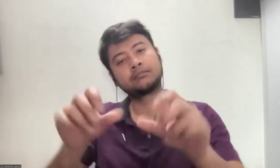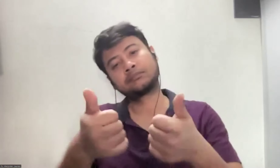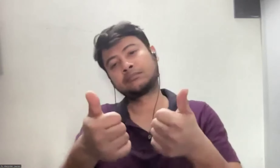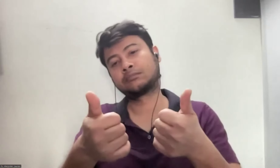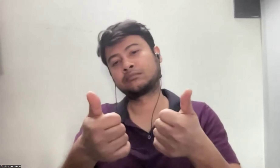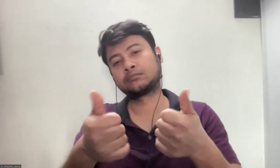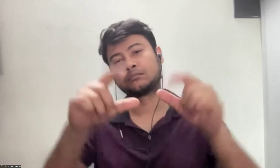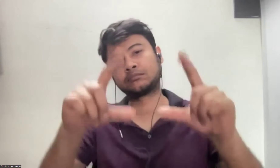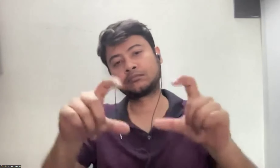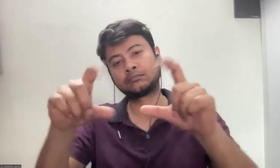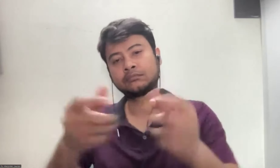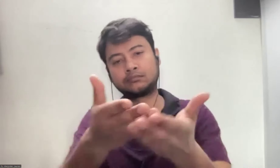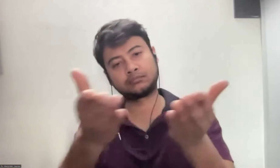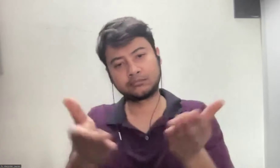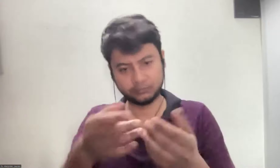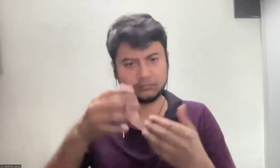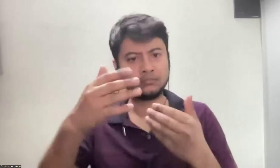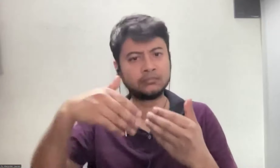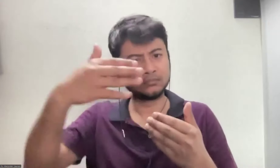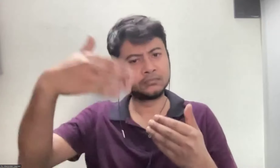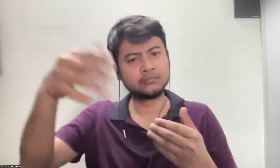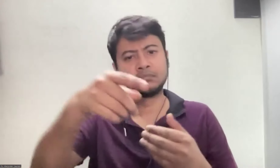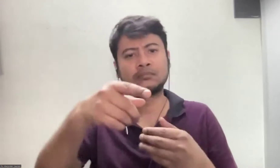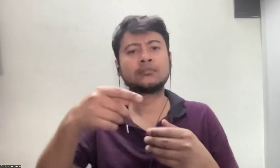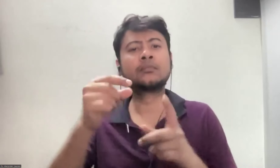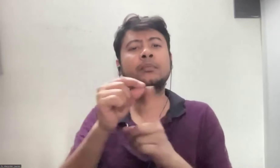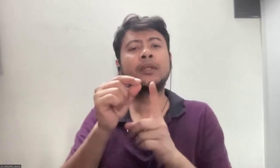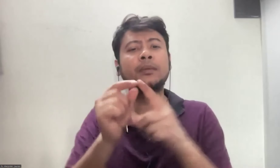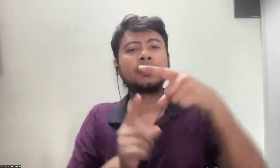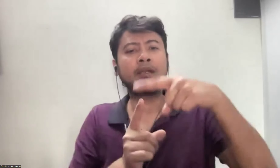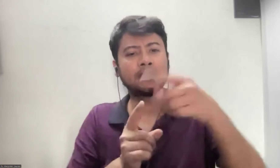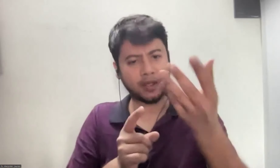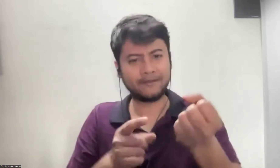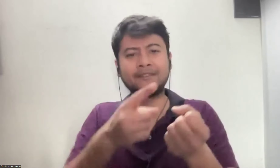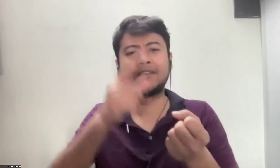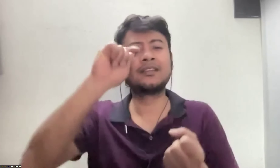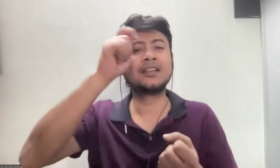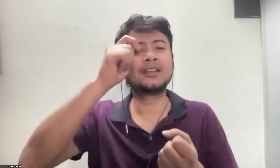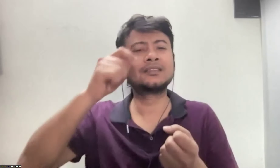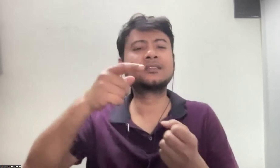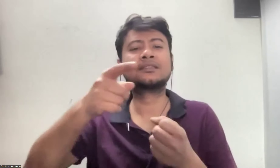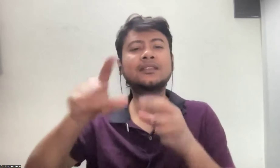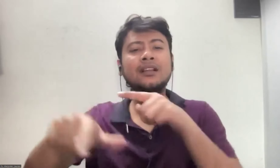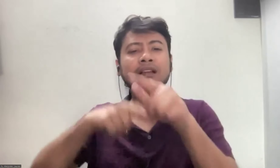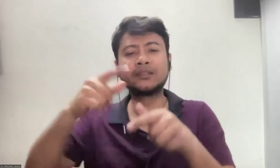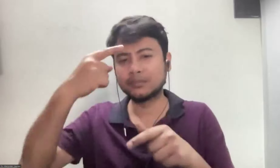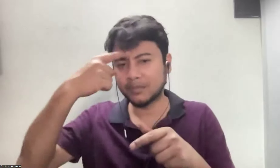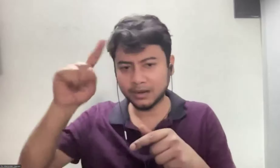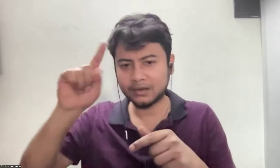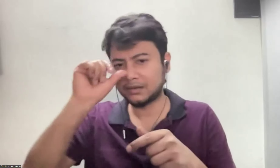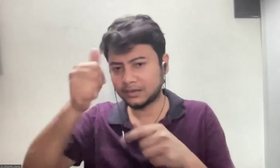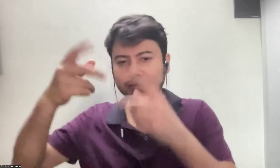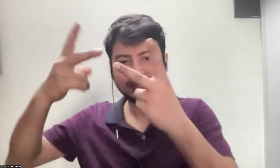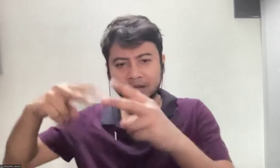the pictures in the group also, but anybody wants, they can take a photo of the screen also. I'll send it in the group also, not a problem.